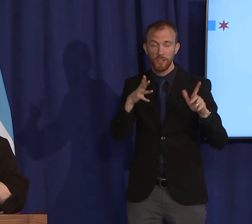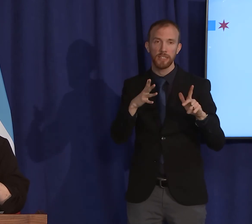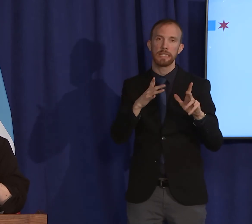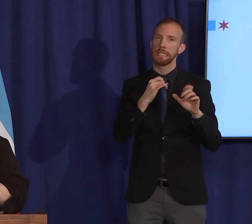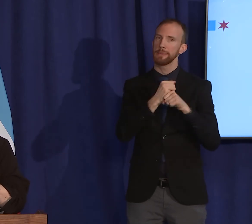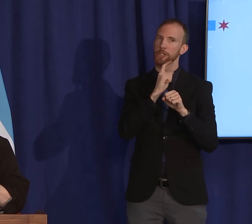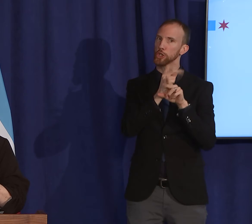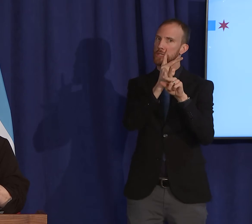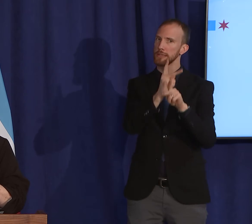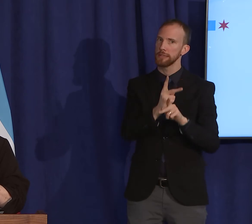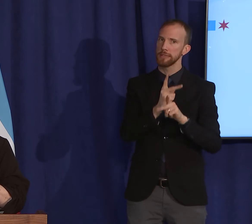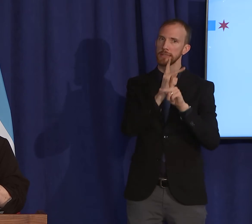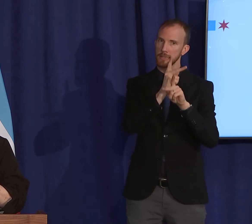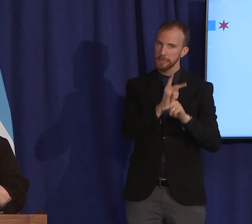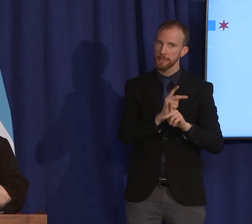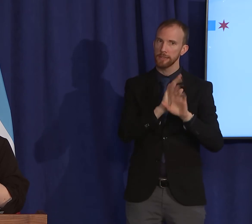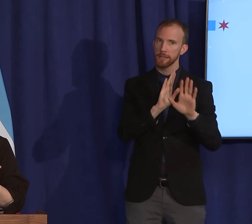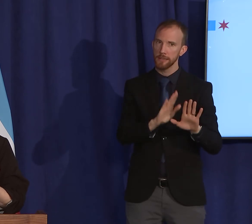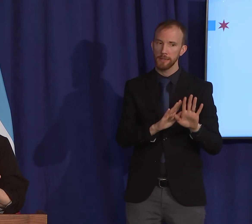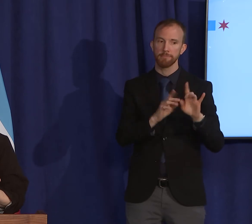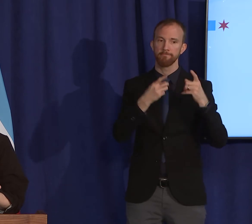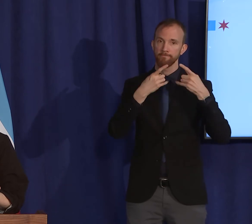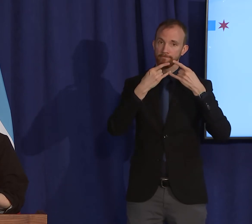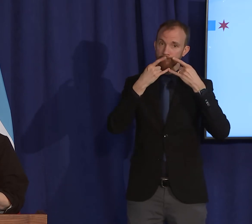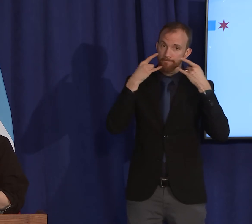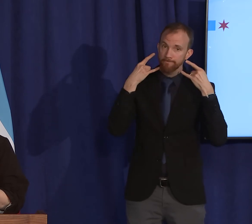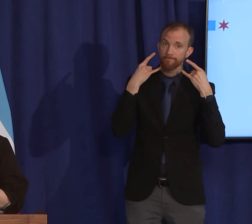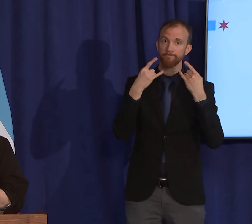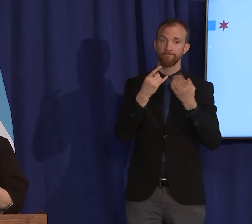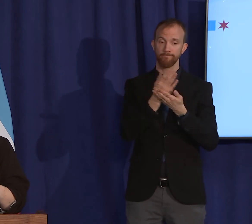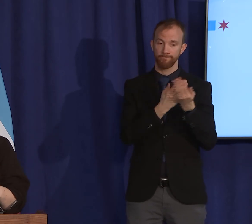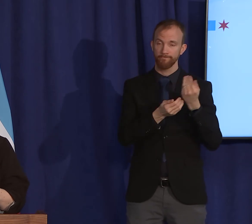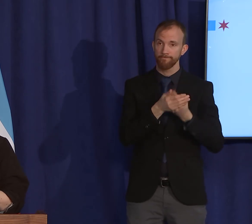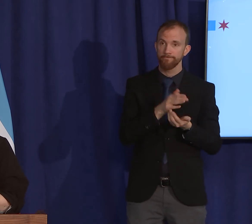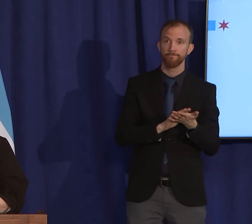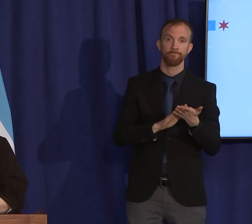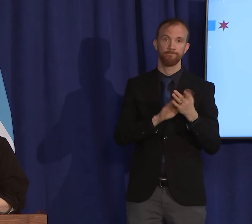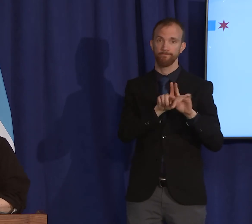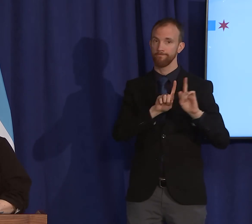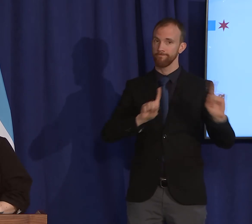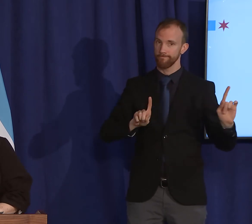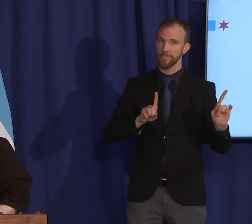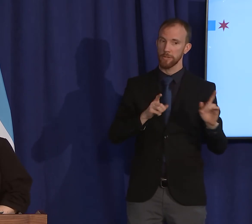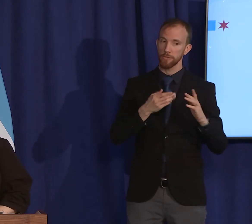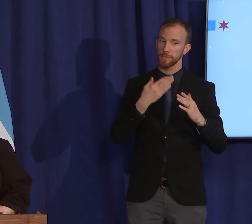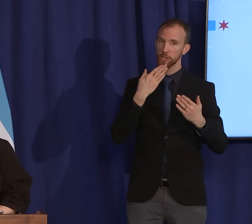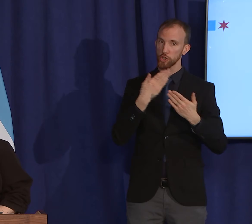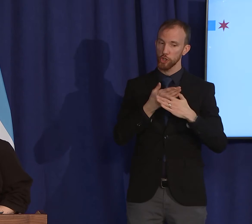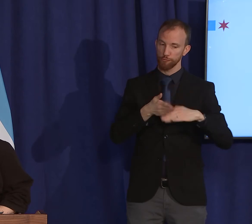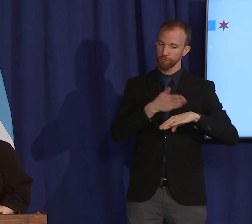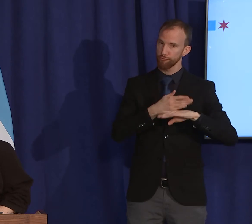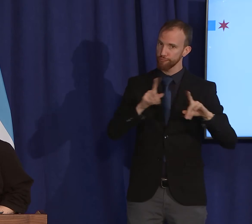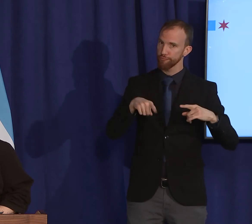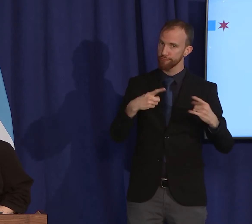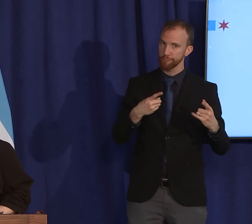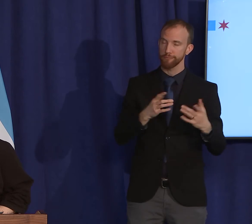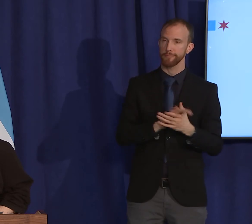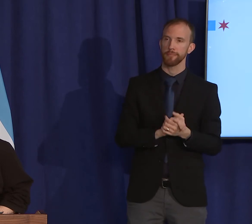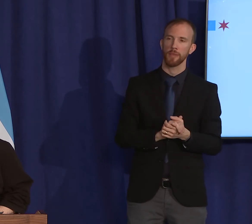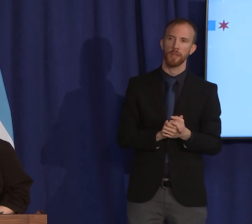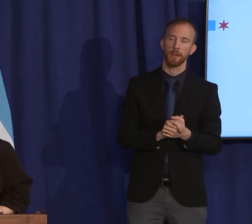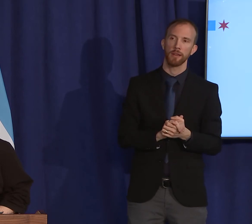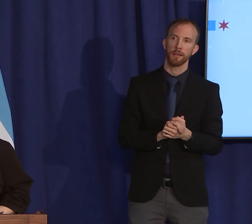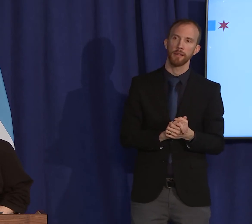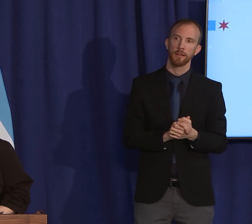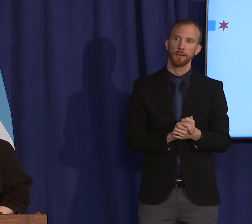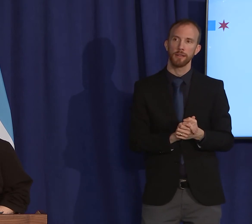careful with this because we've been making really good progress here and we don't want to see it go backwards. One more question. How safe is it for